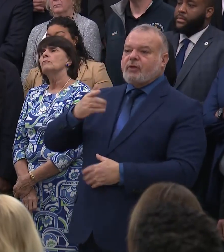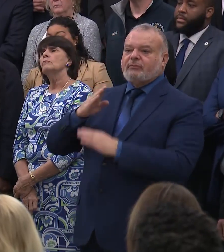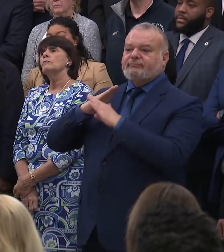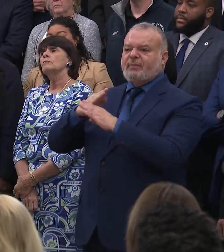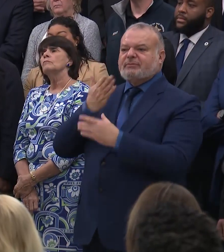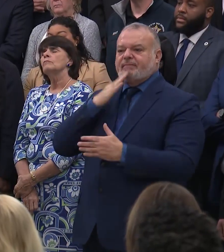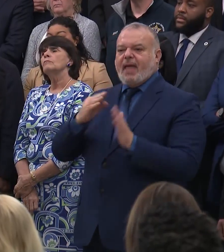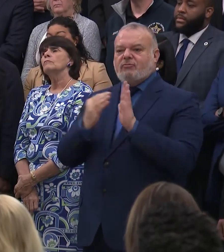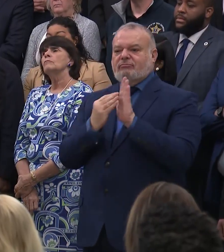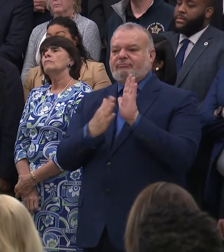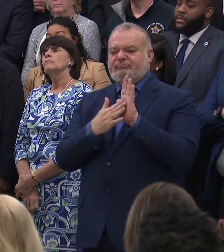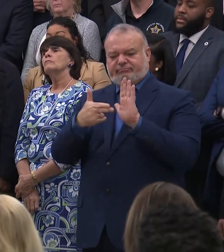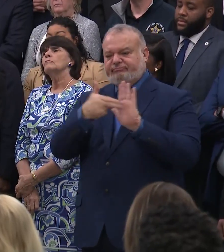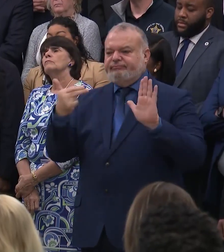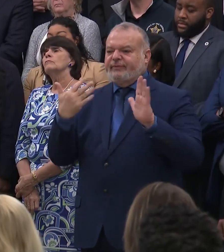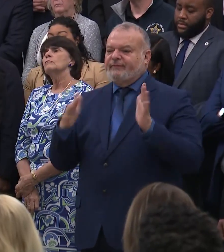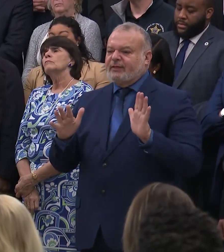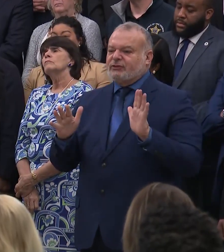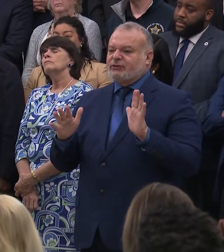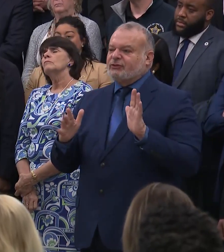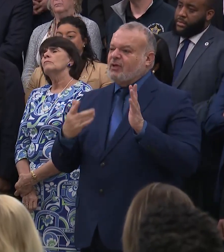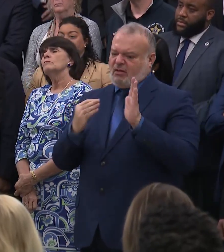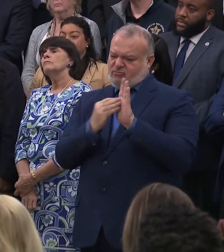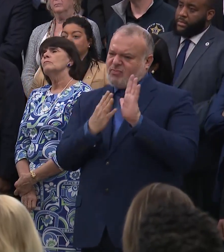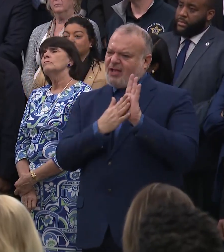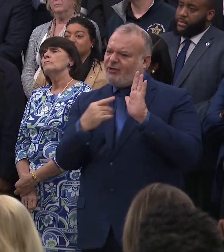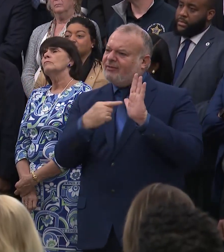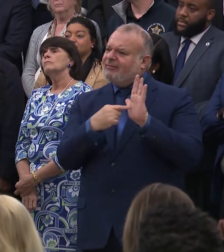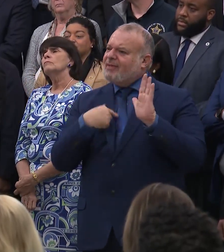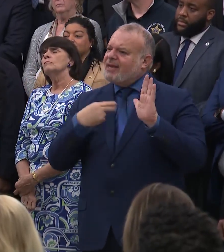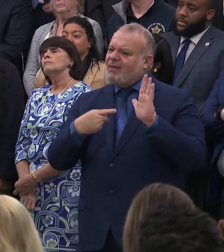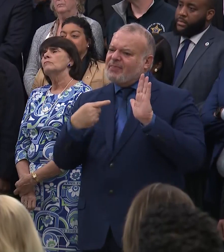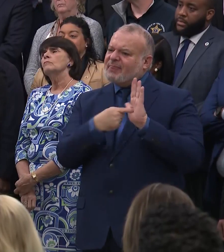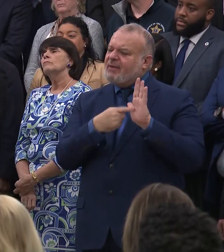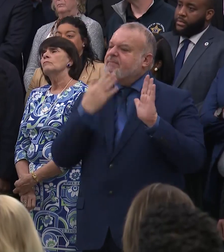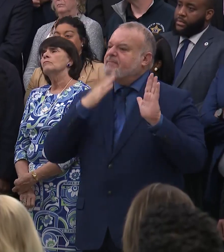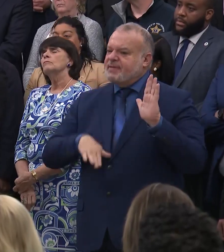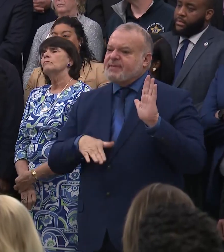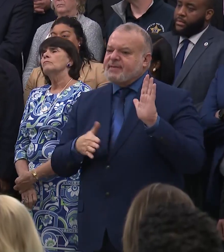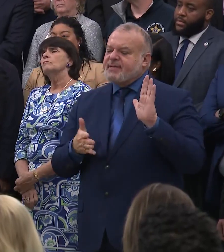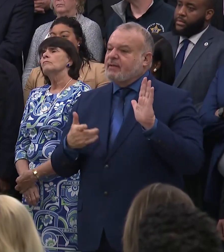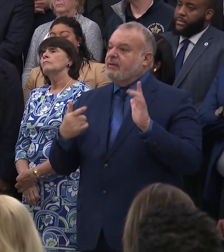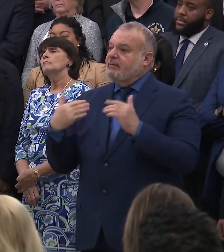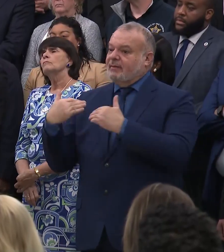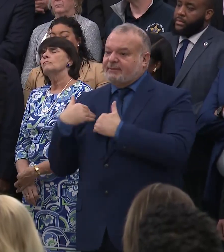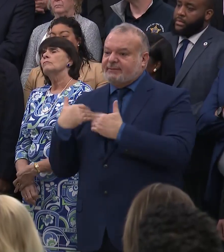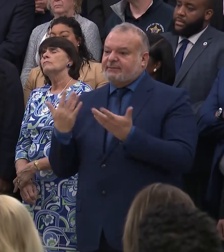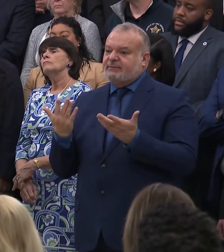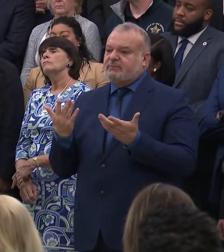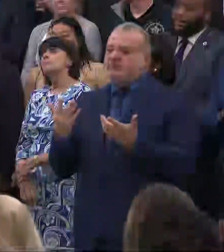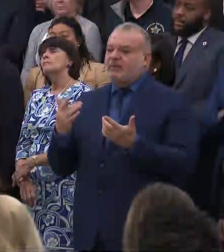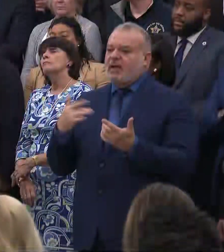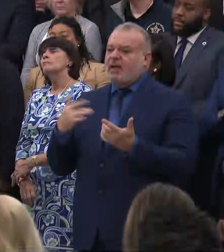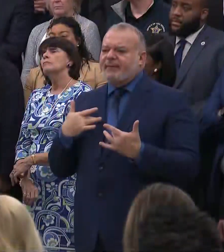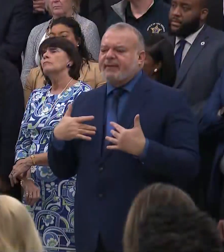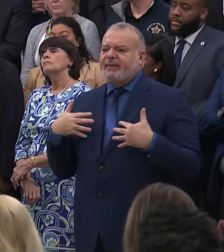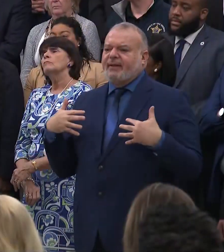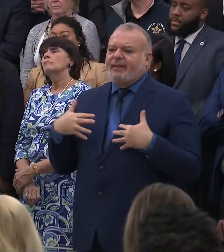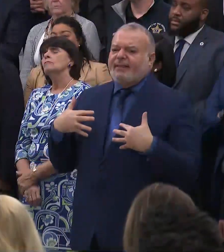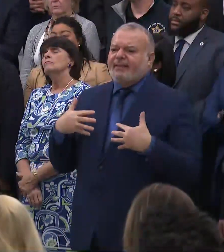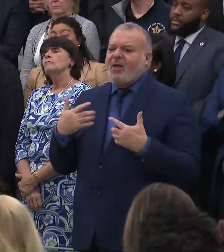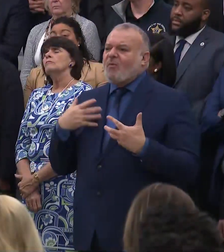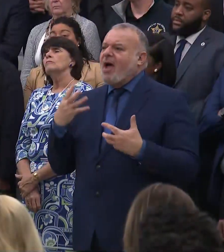around. People spoke very negatively about me. I would never do anything in life. I would never go anywhere because of this. Cannabis is still very